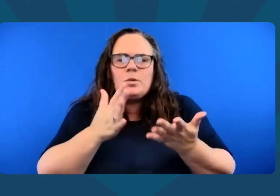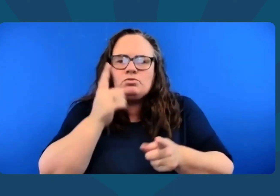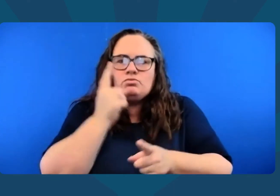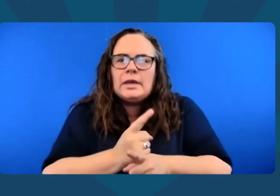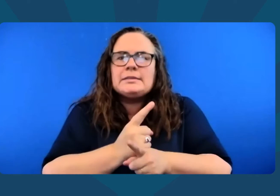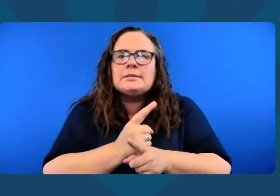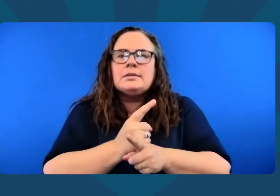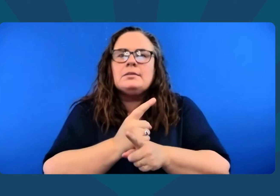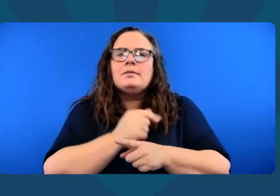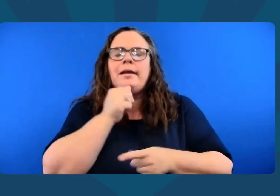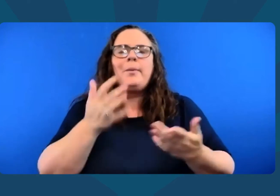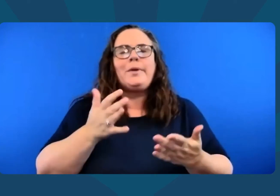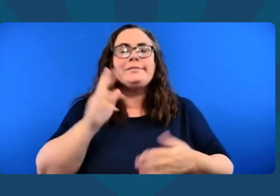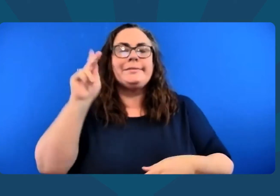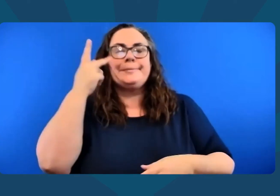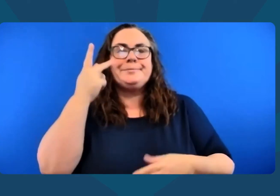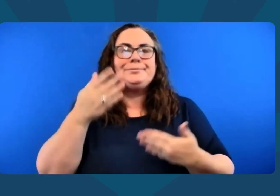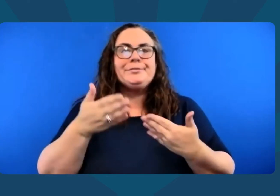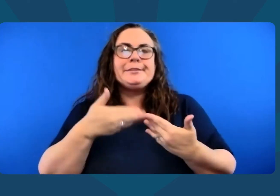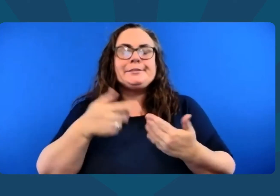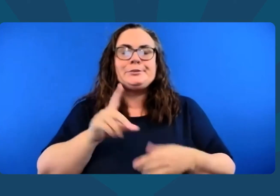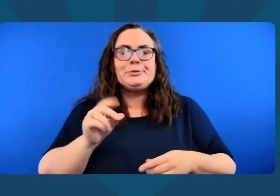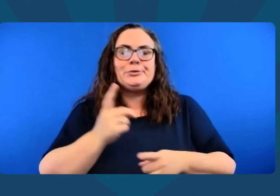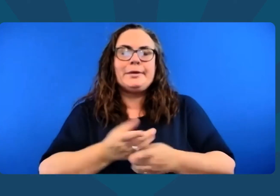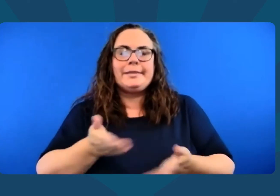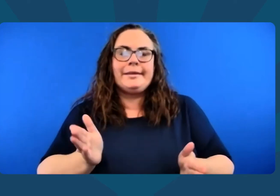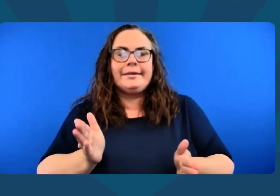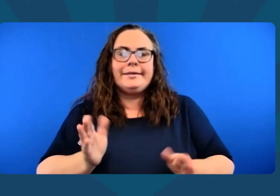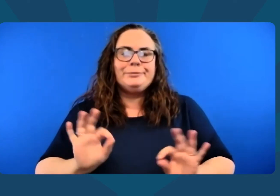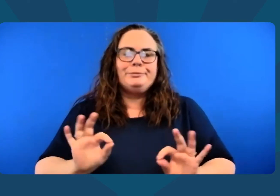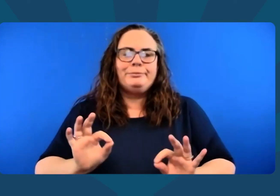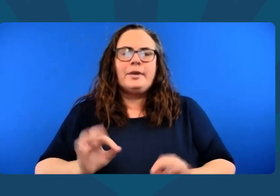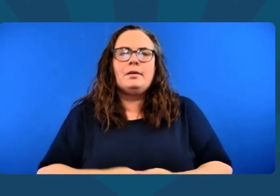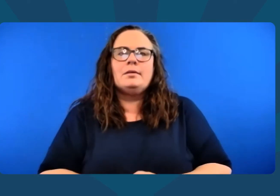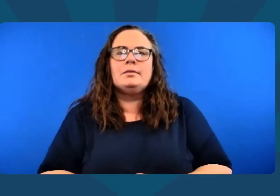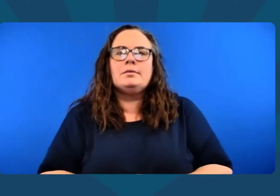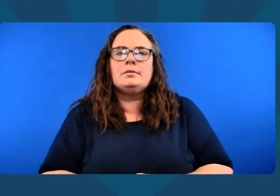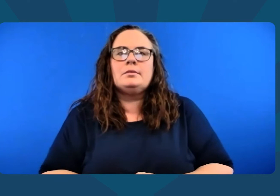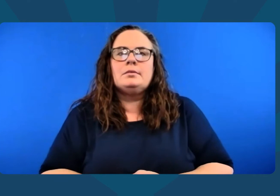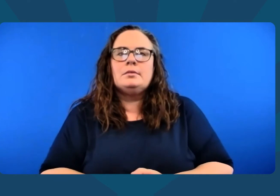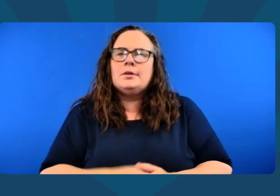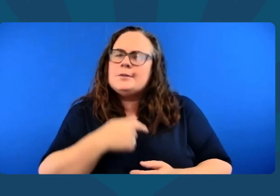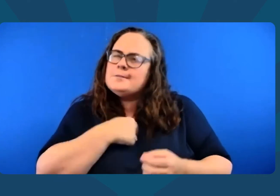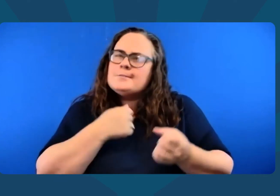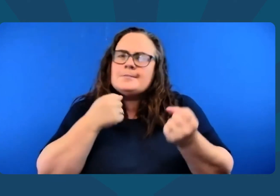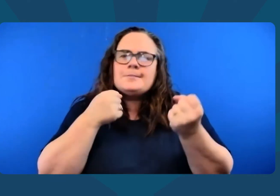I fight for what I believe is right, not what is politically expedient.